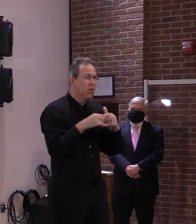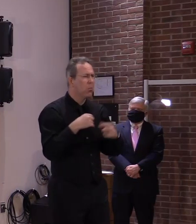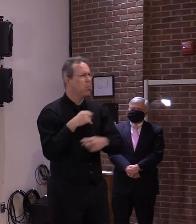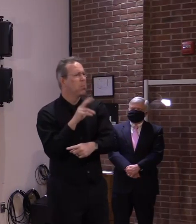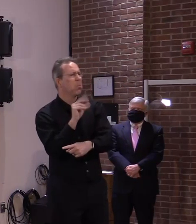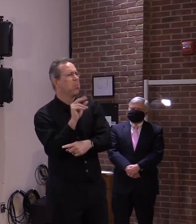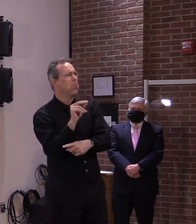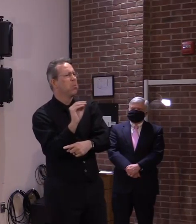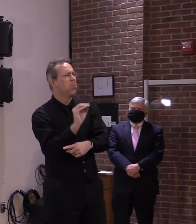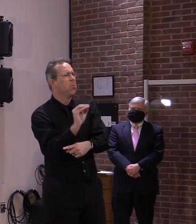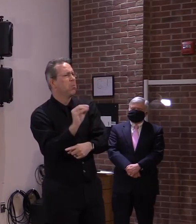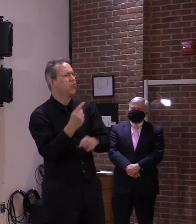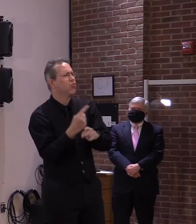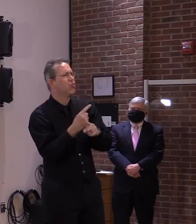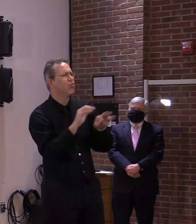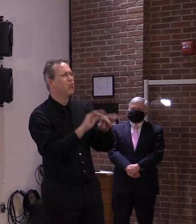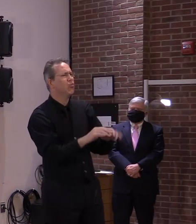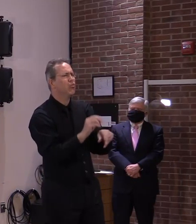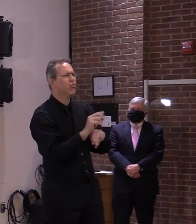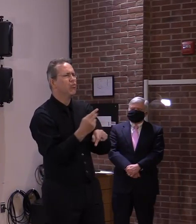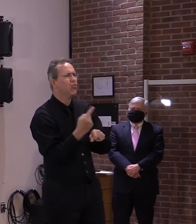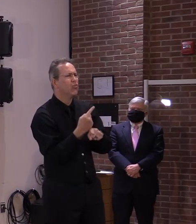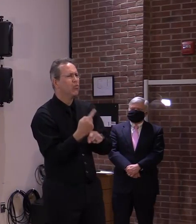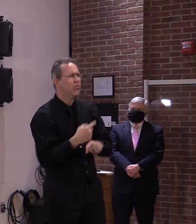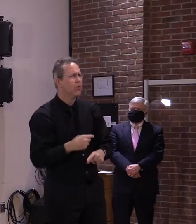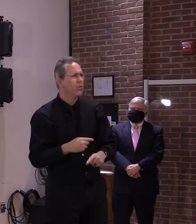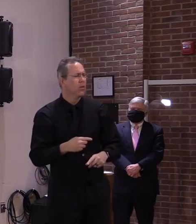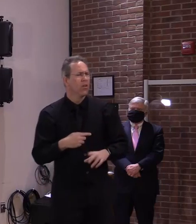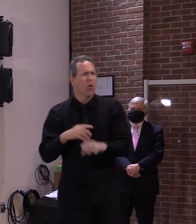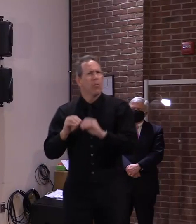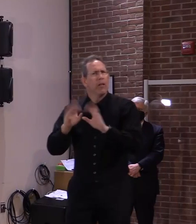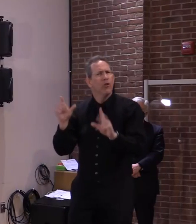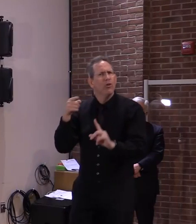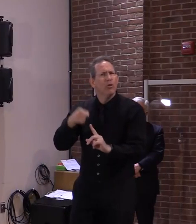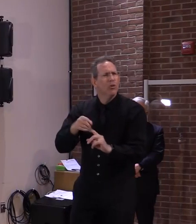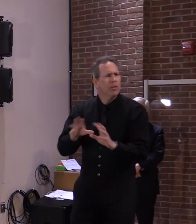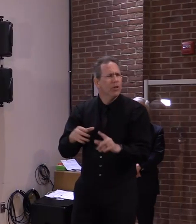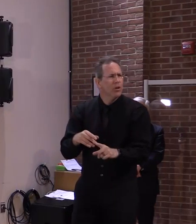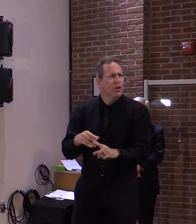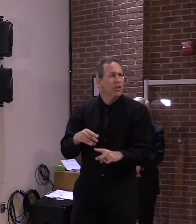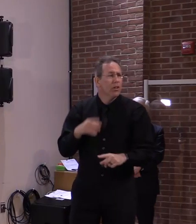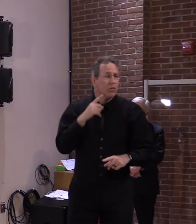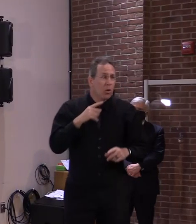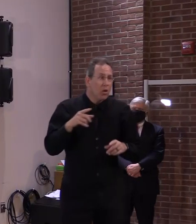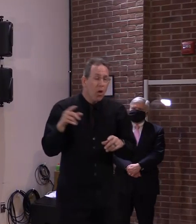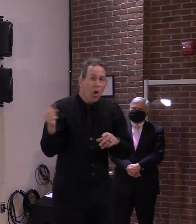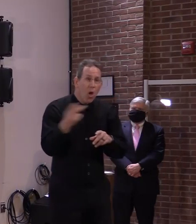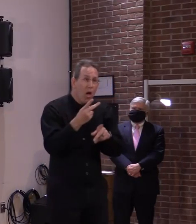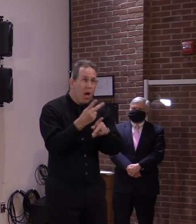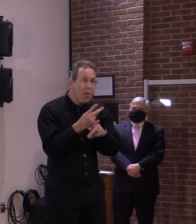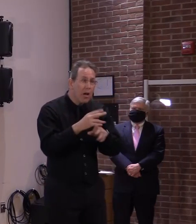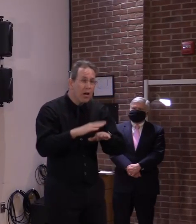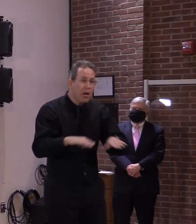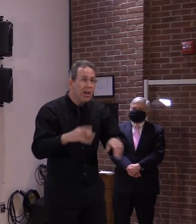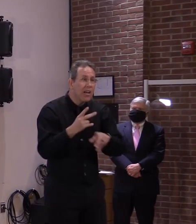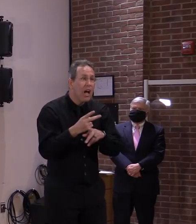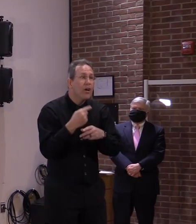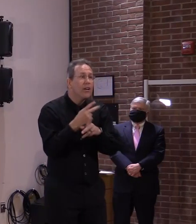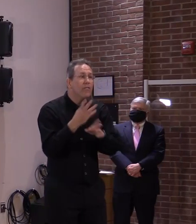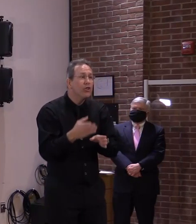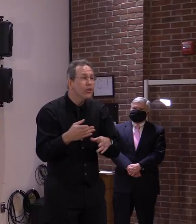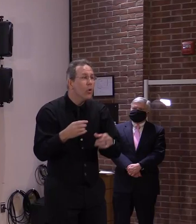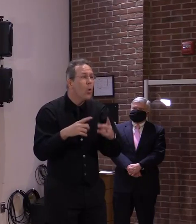And does this change, just so I'm clear in my reporting, apply to all caregivers or just the caregivers of the kids who can't be vaccinated due to their age and who are high